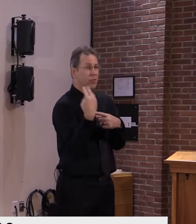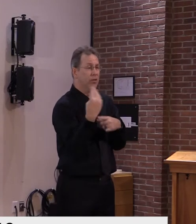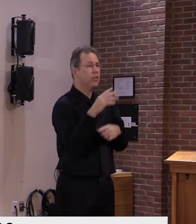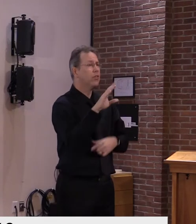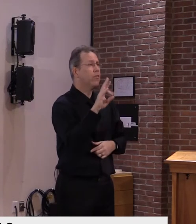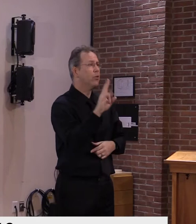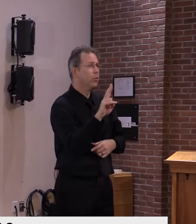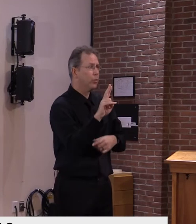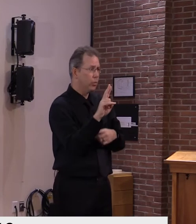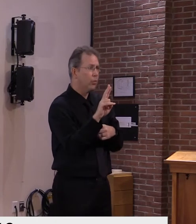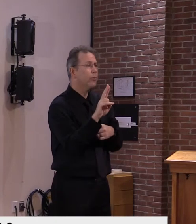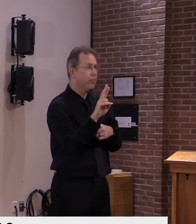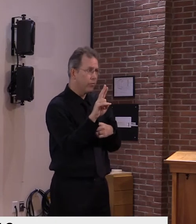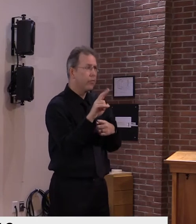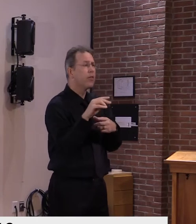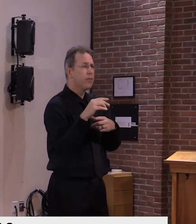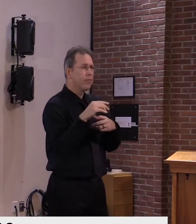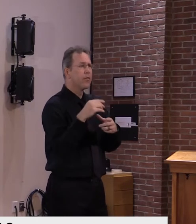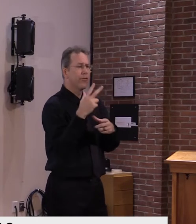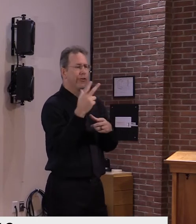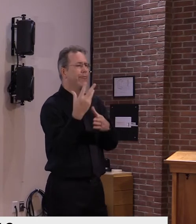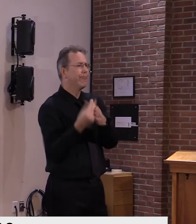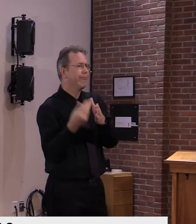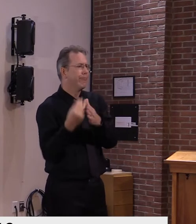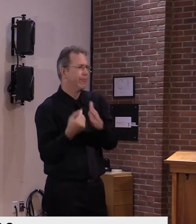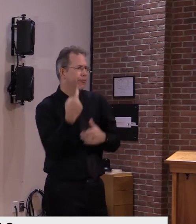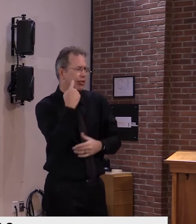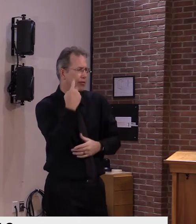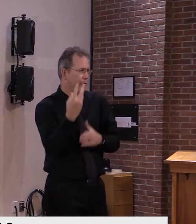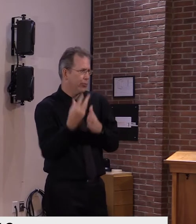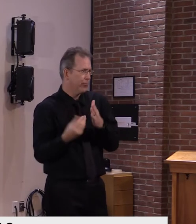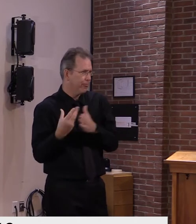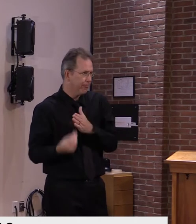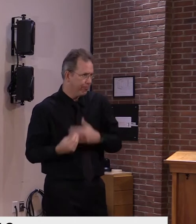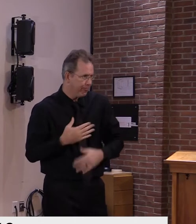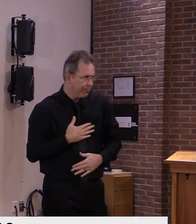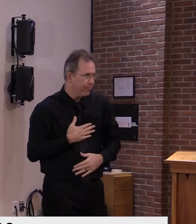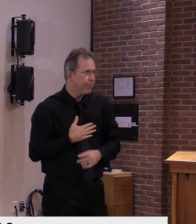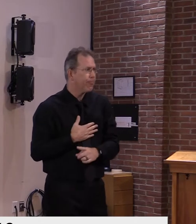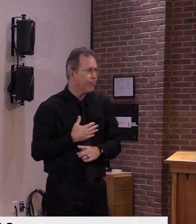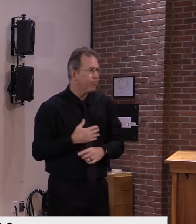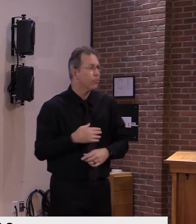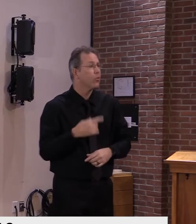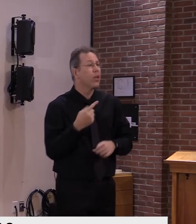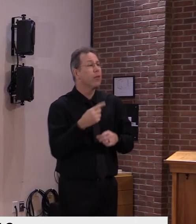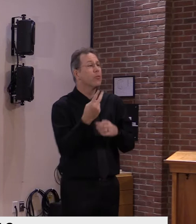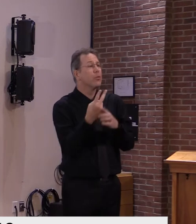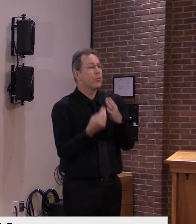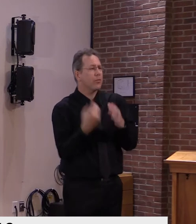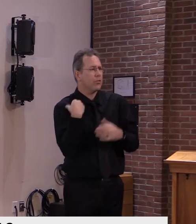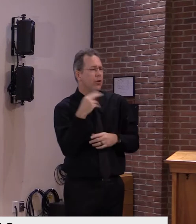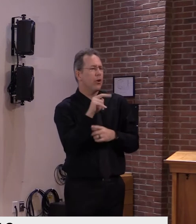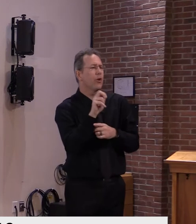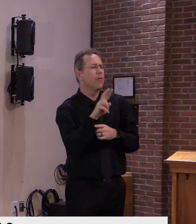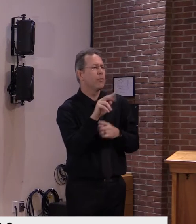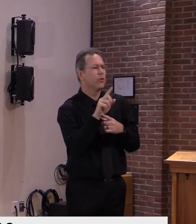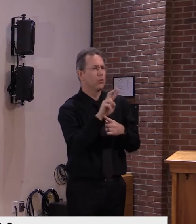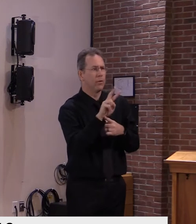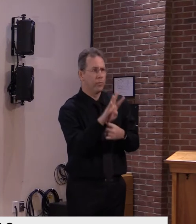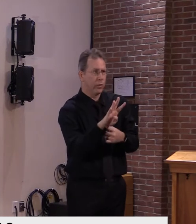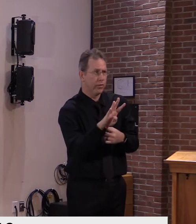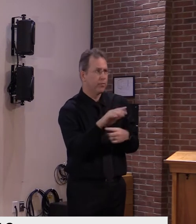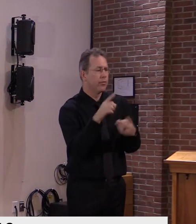3 deaths reported. 2 of those deaths occurred on November 24th and 1 on November 22nd.